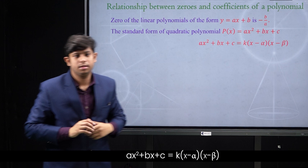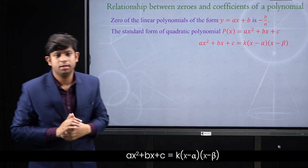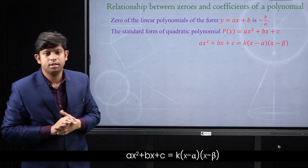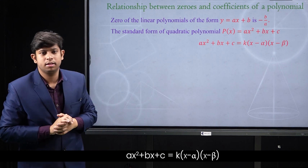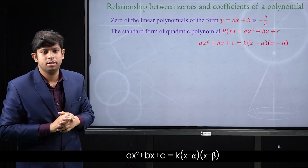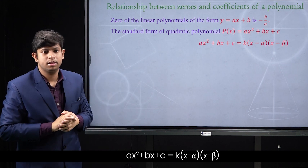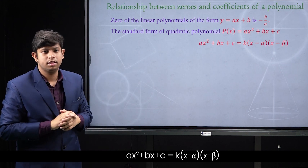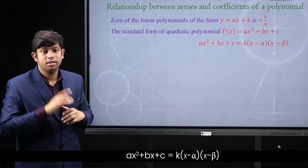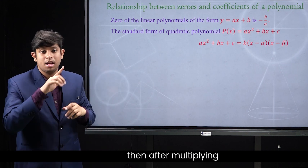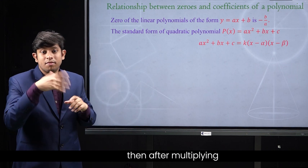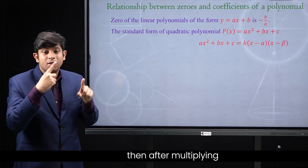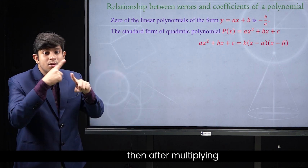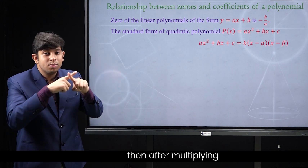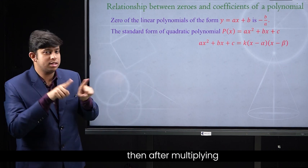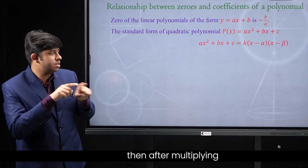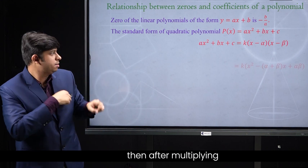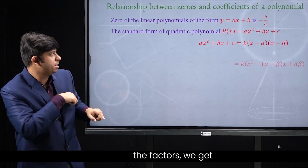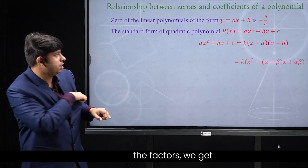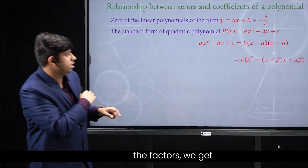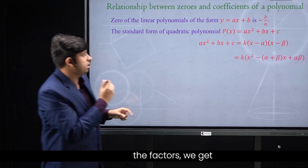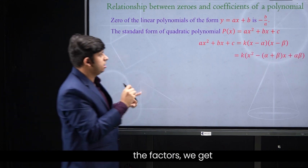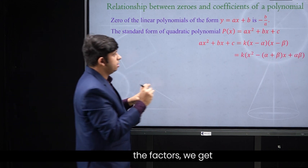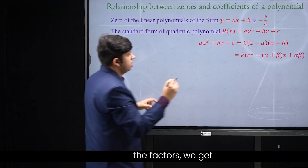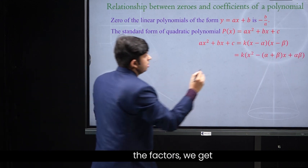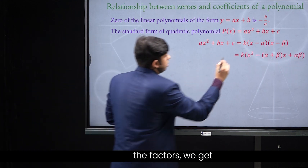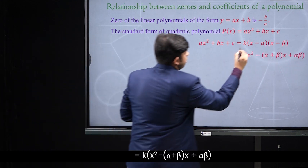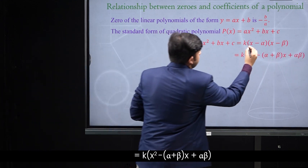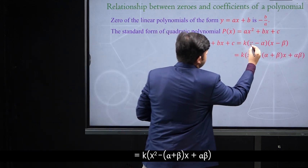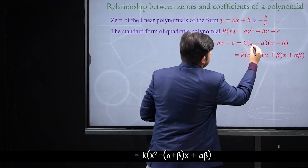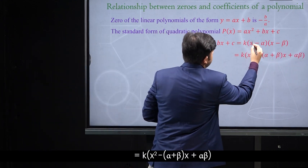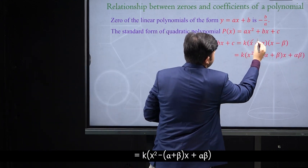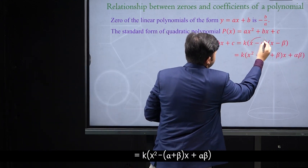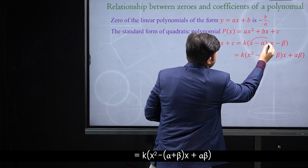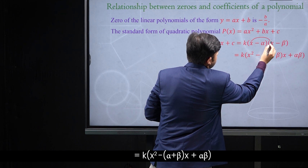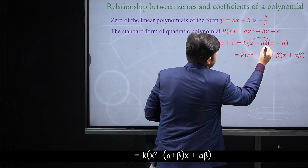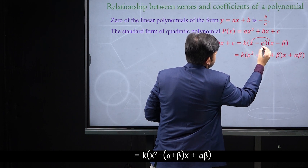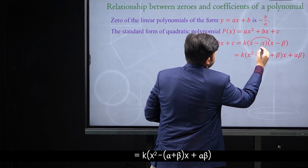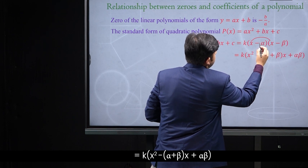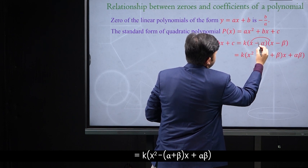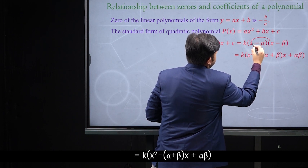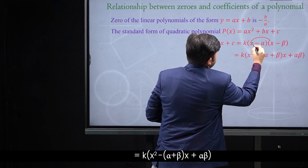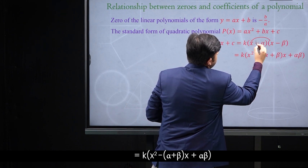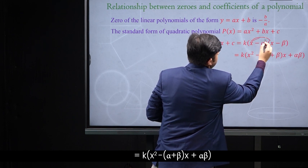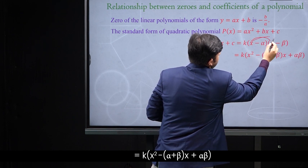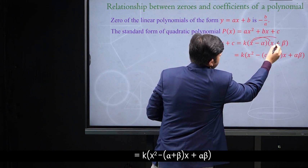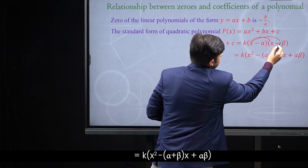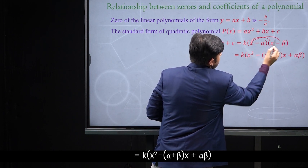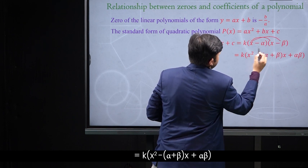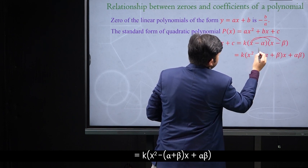beta. Then after multiplying the factors, we get k into x square minus alpha plus beta into x plus alpha beta.